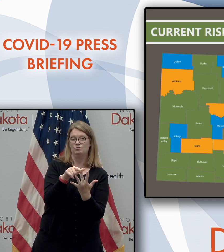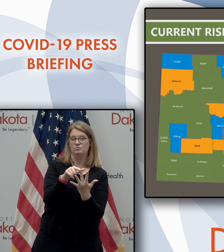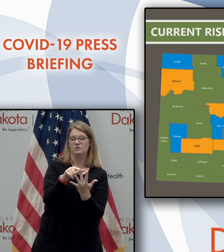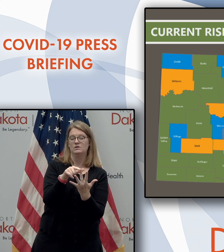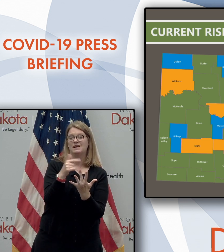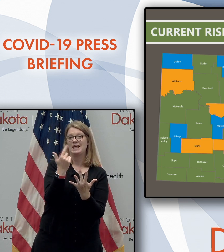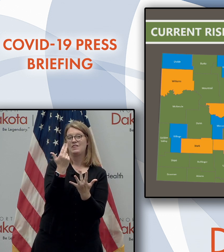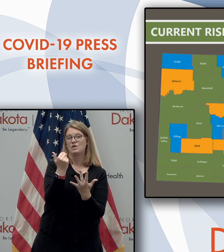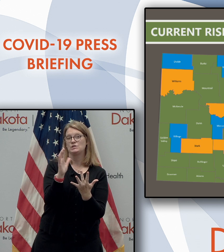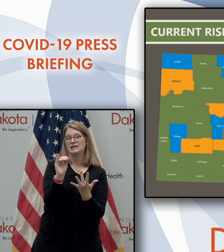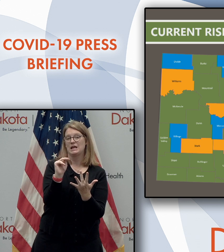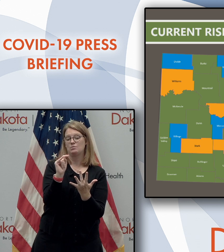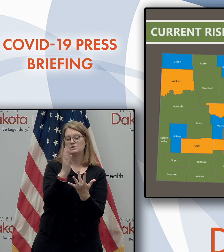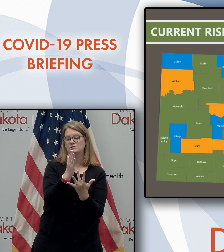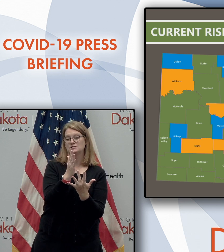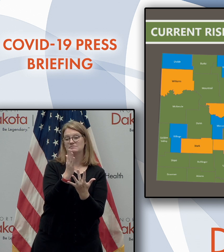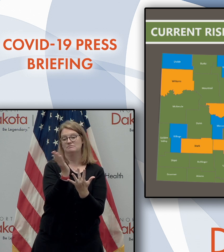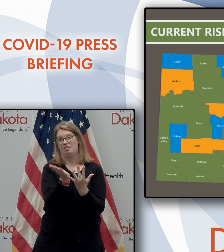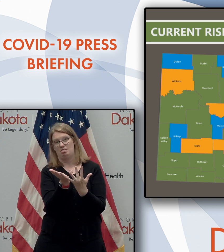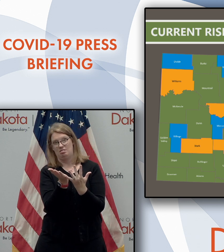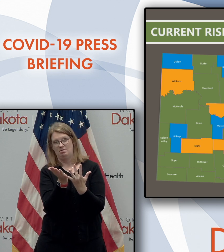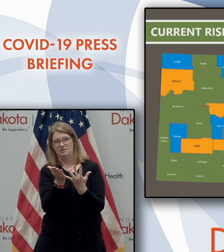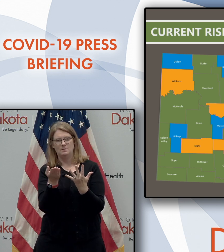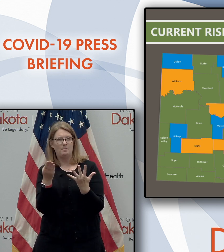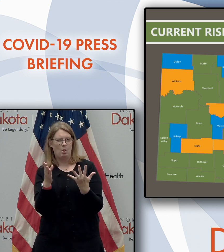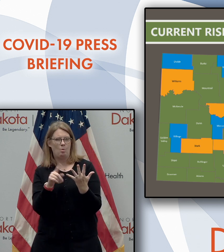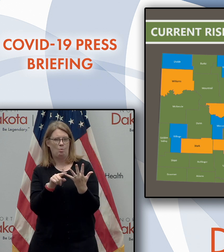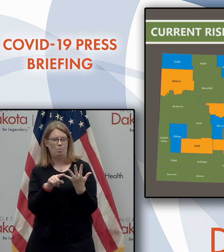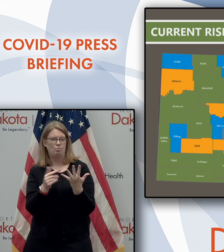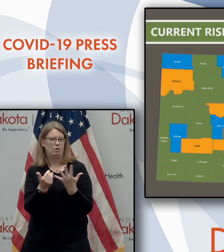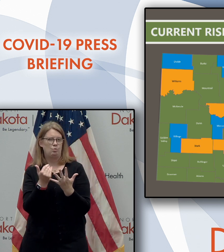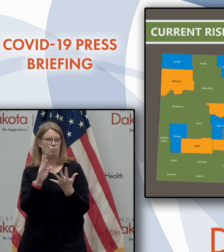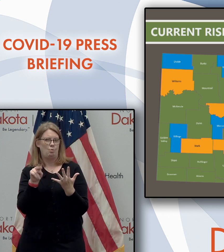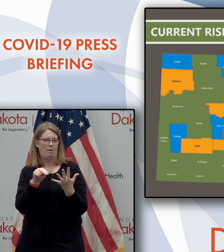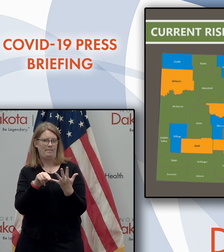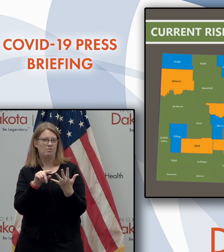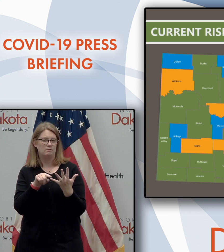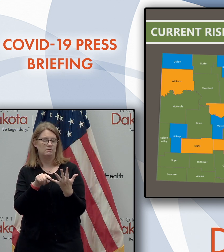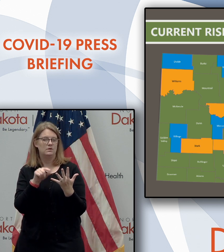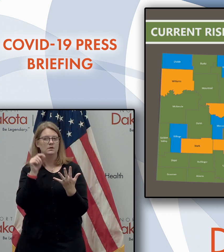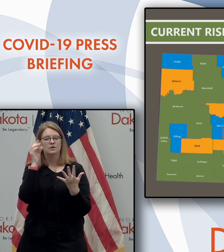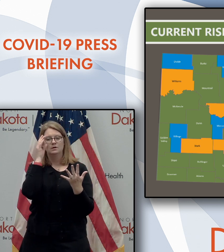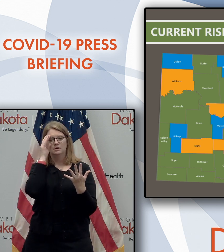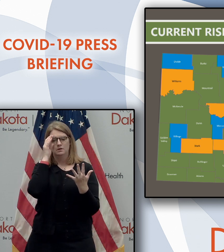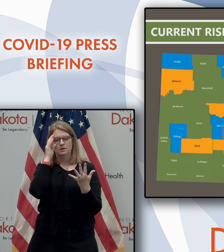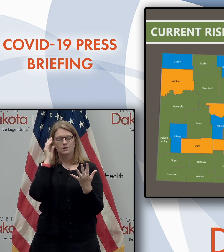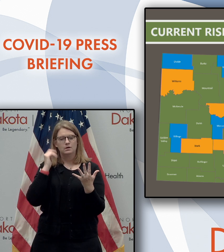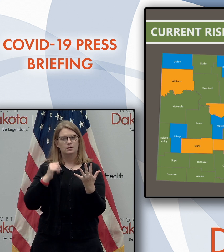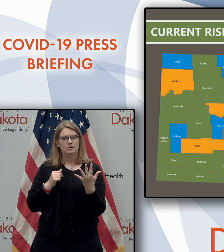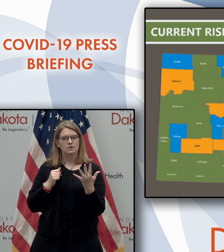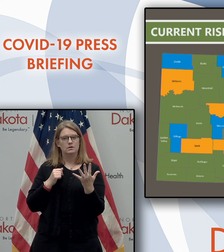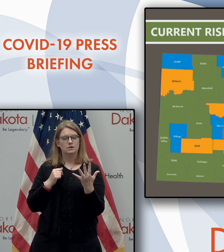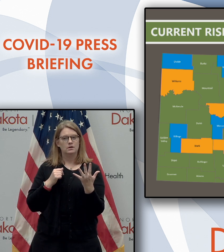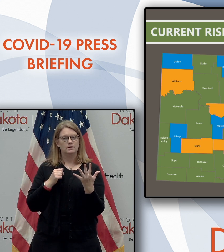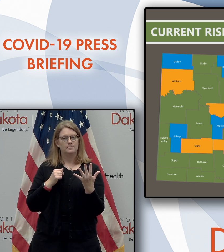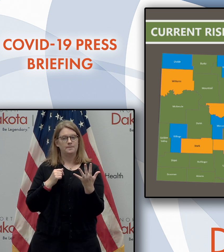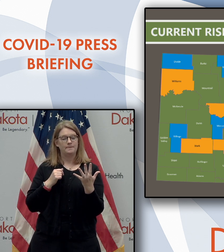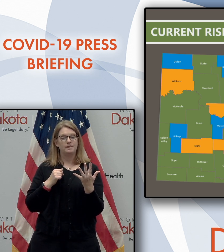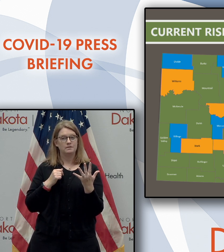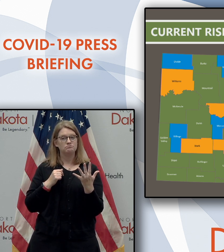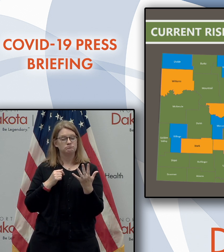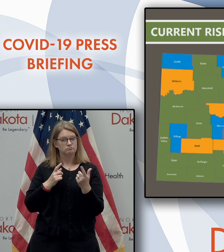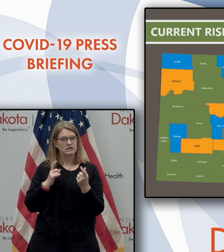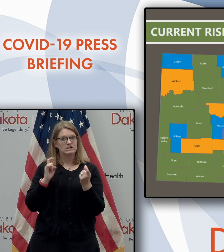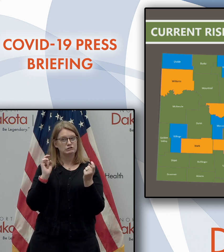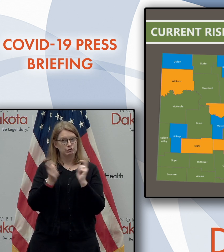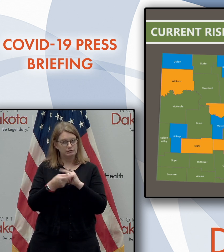and 13 counties down to the new normal. I would just say again, these changes took